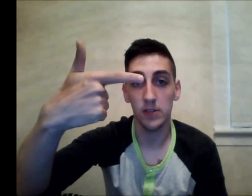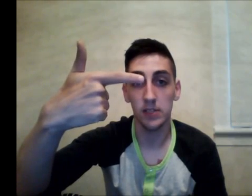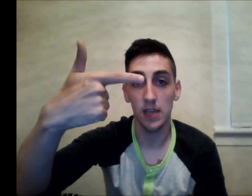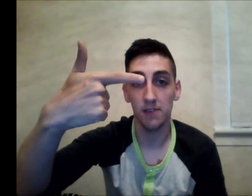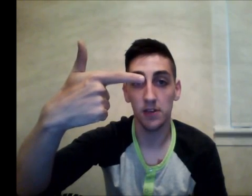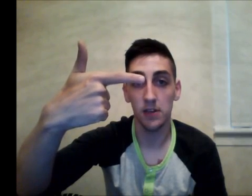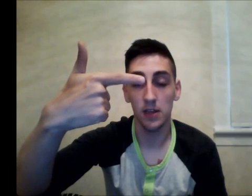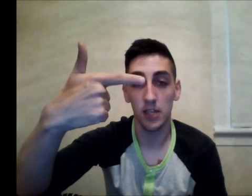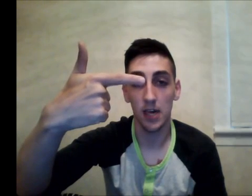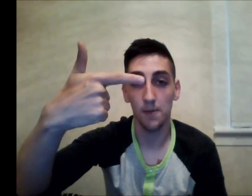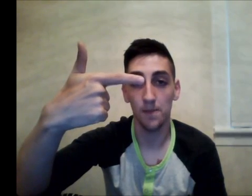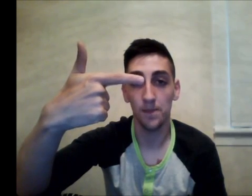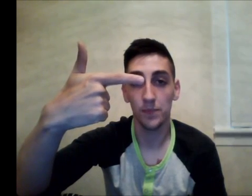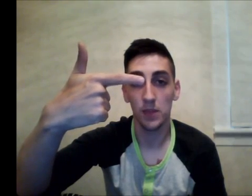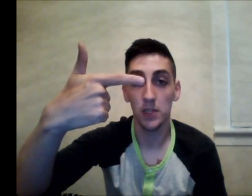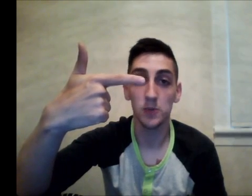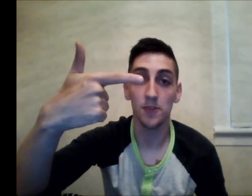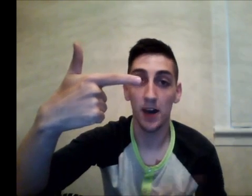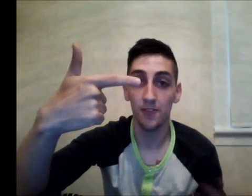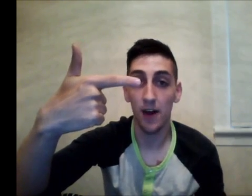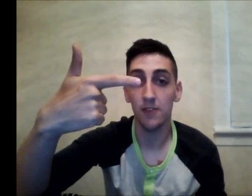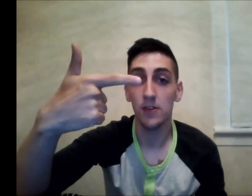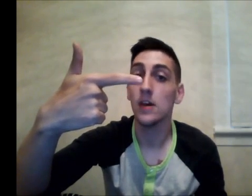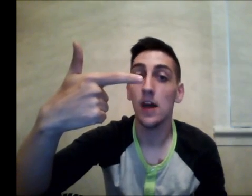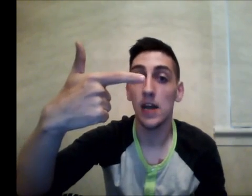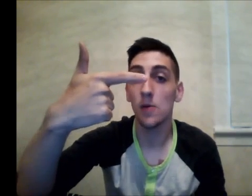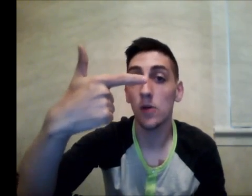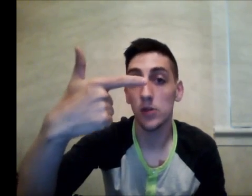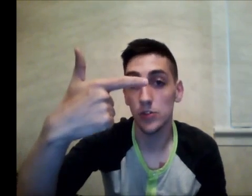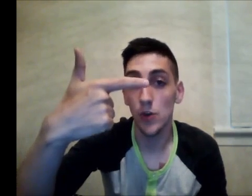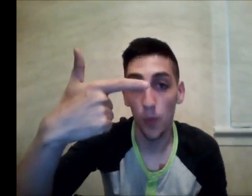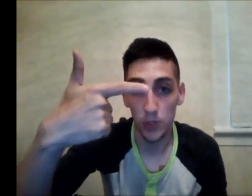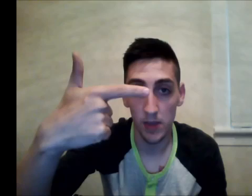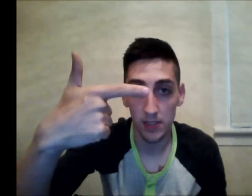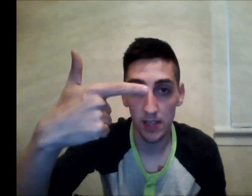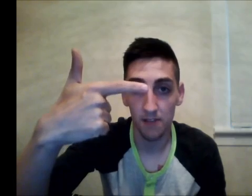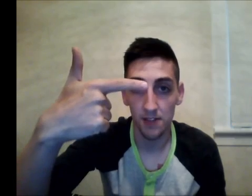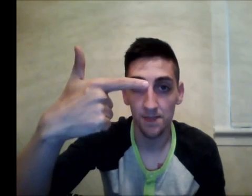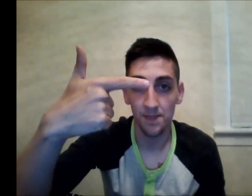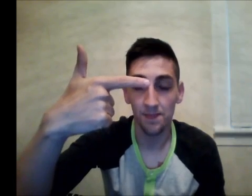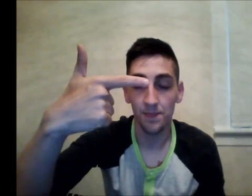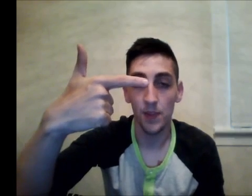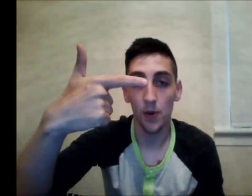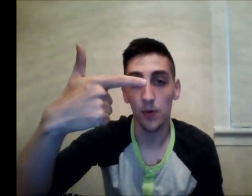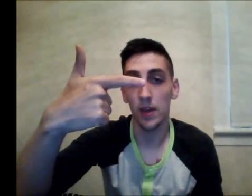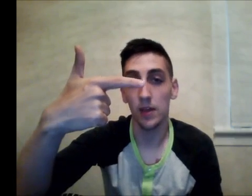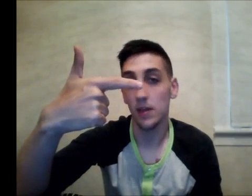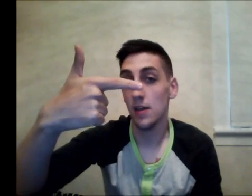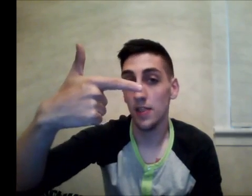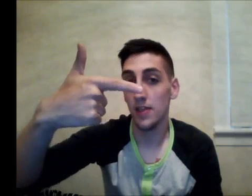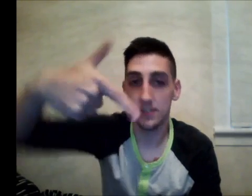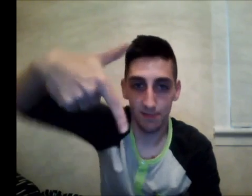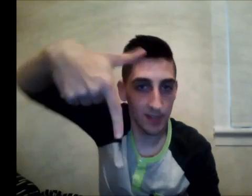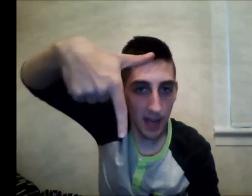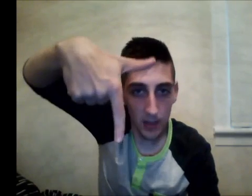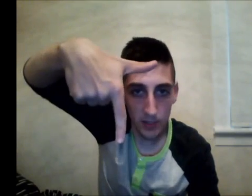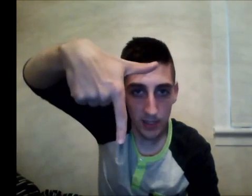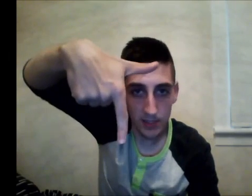to 7, like that. So we've had 5, and now we've got 2, which makes 7. Okay, this kind of looks like 7,